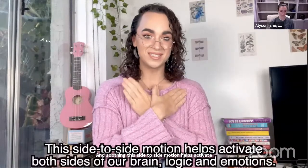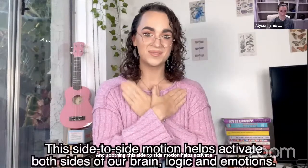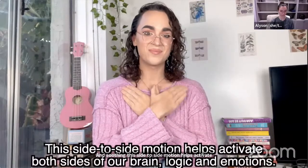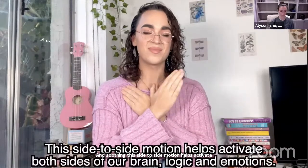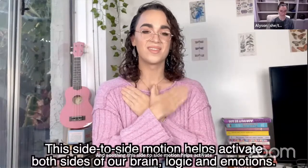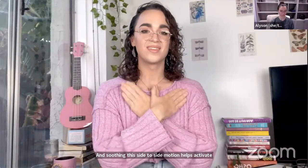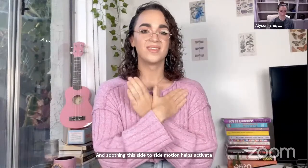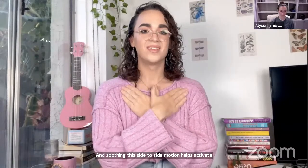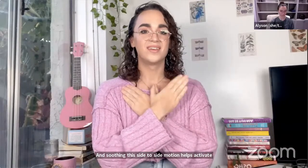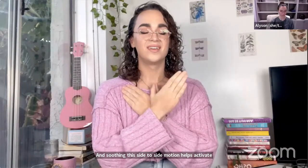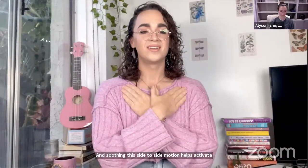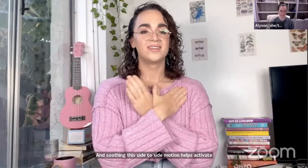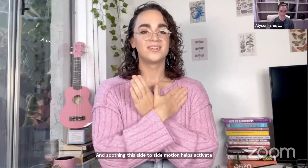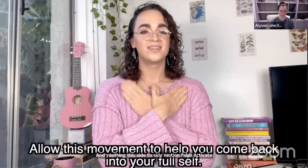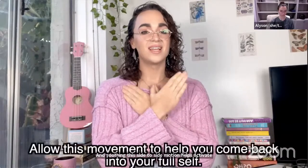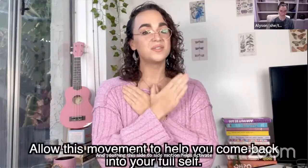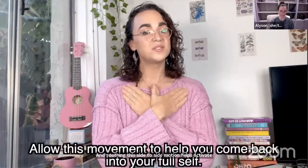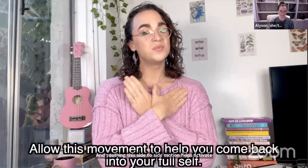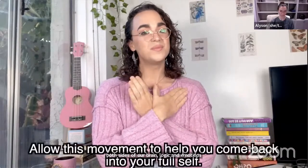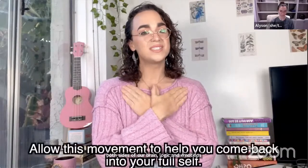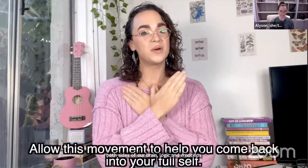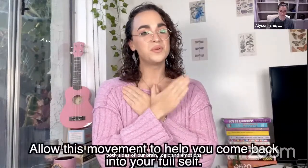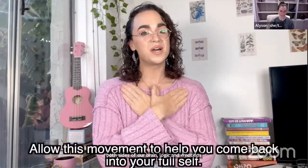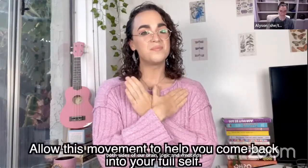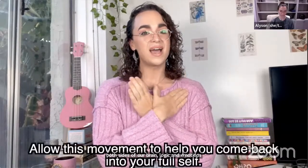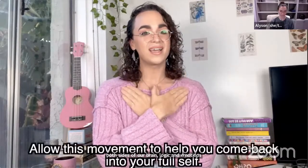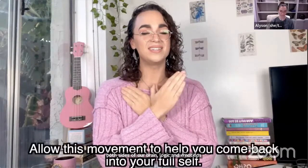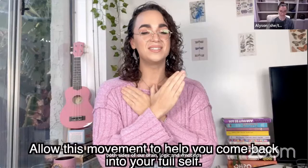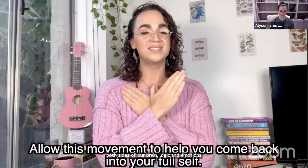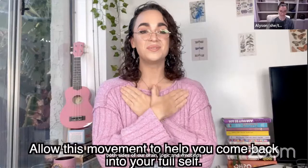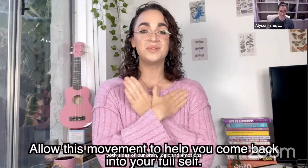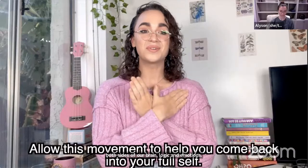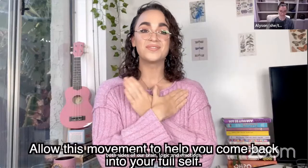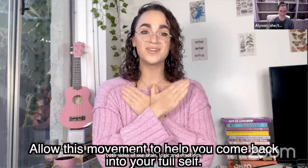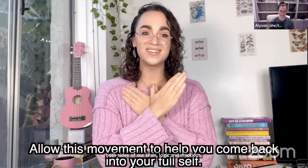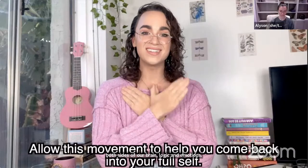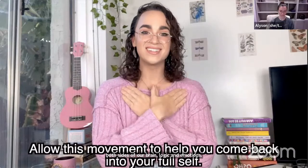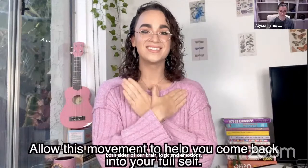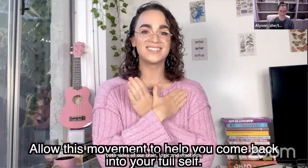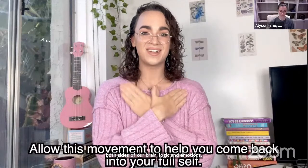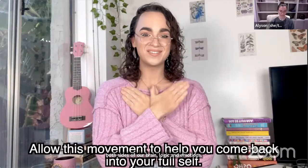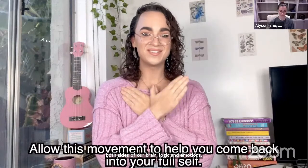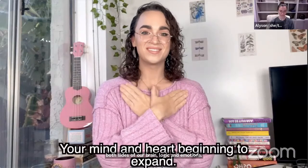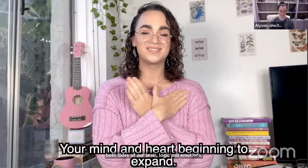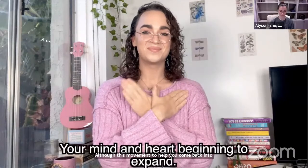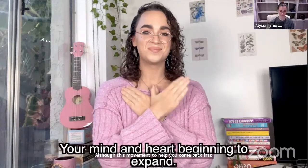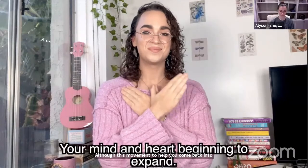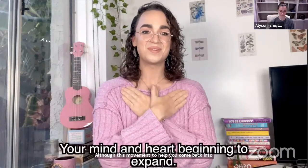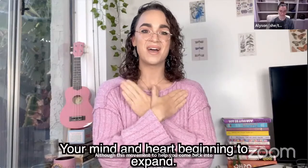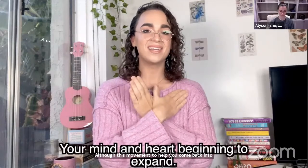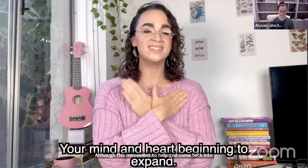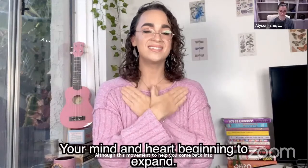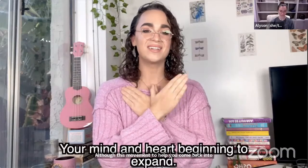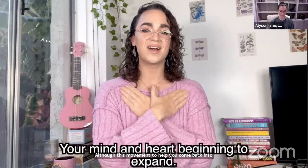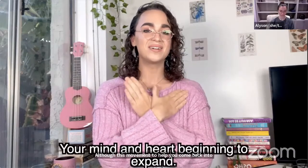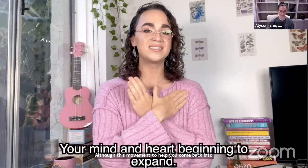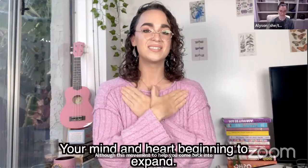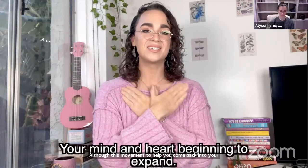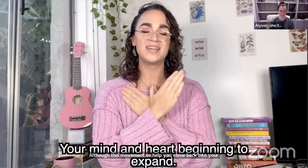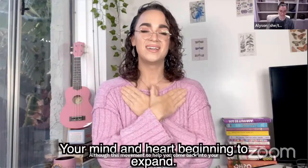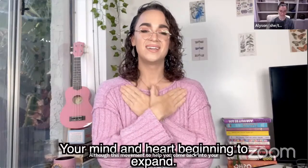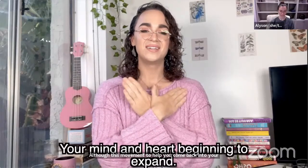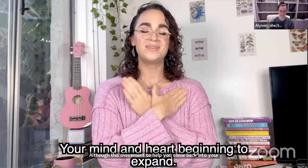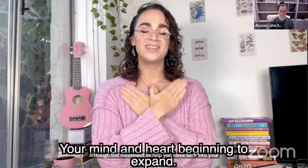emotions. Allow this movement to help you come back into your full self, your mind and